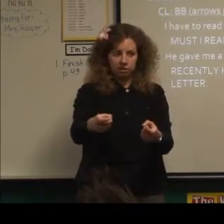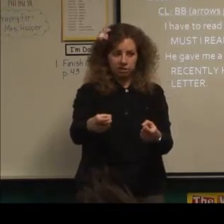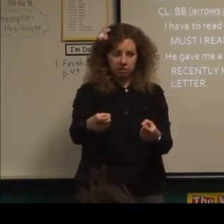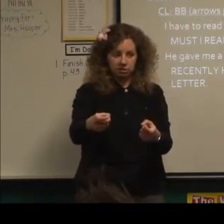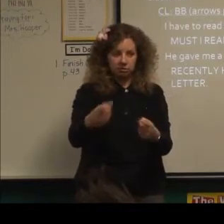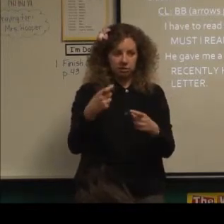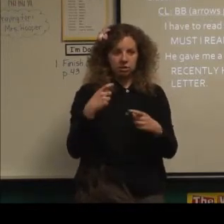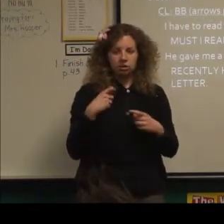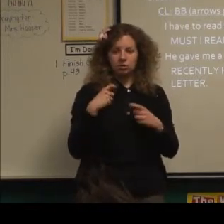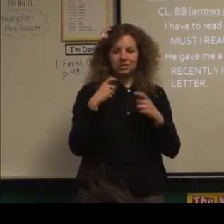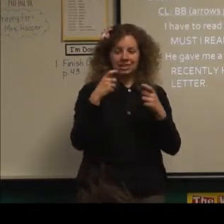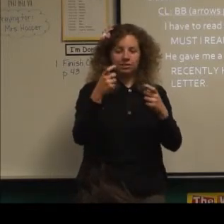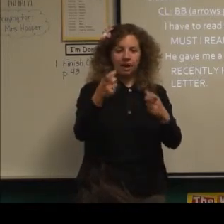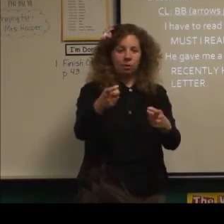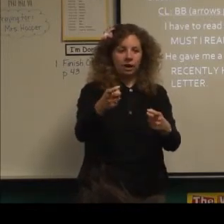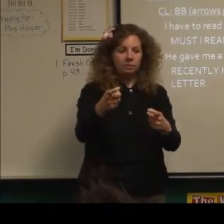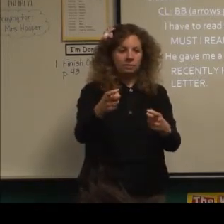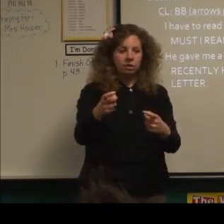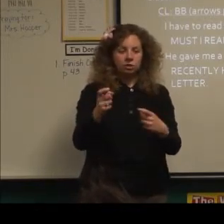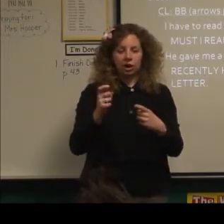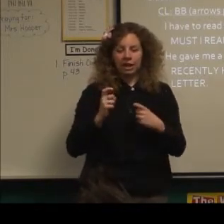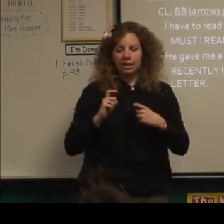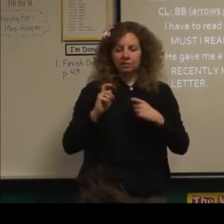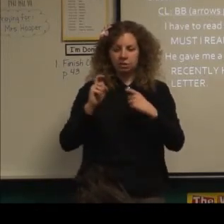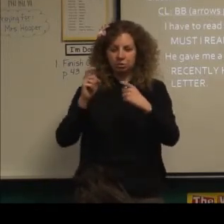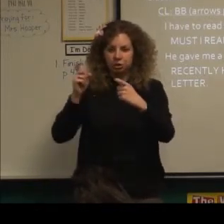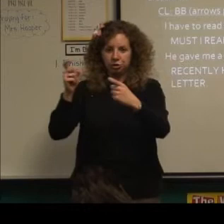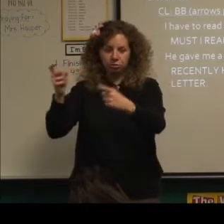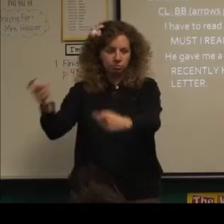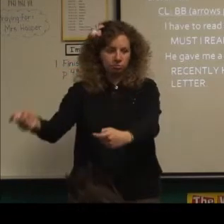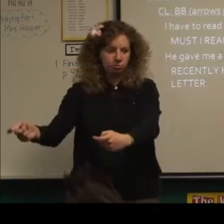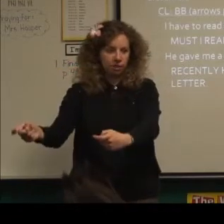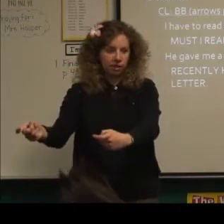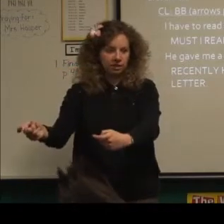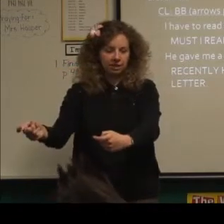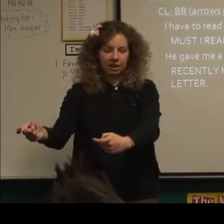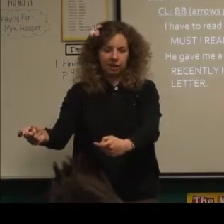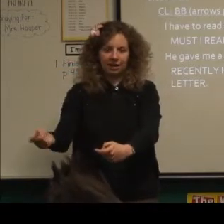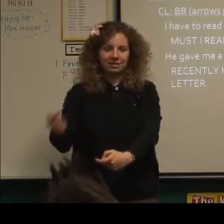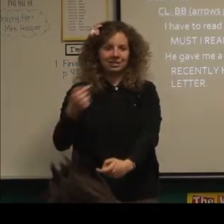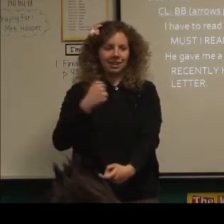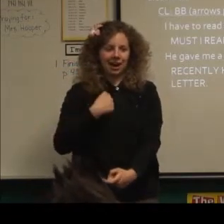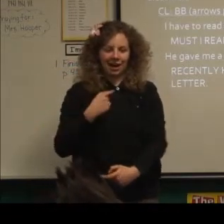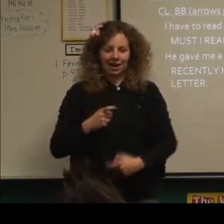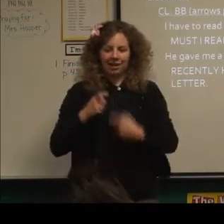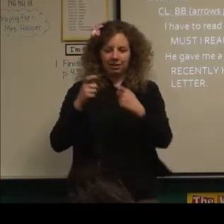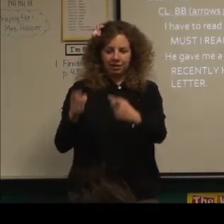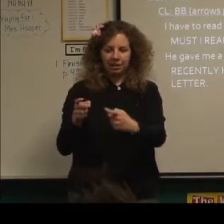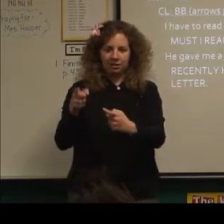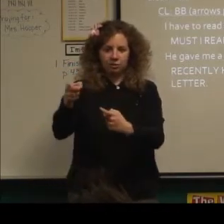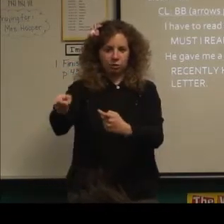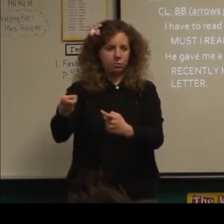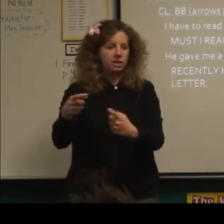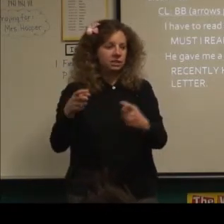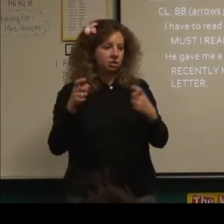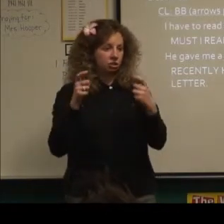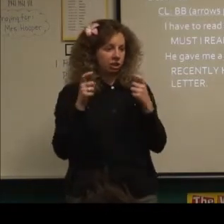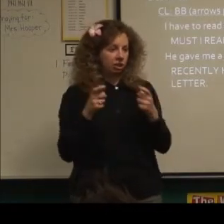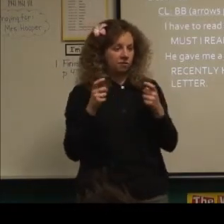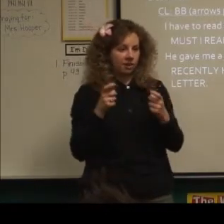present, so it's give that way. So I can give it to you, because, and I don't have to say I give you, because it's already clarified